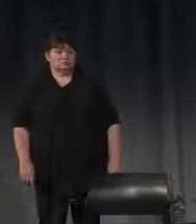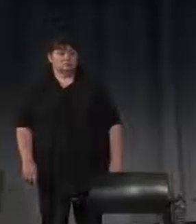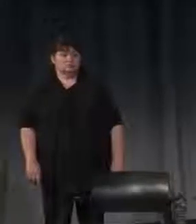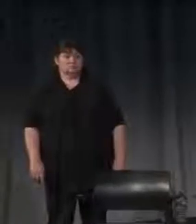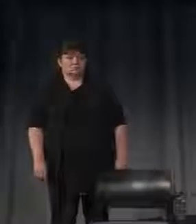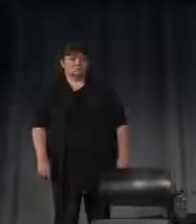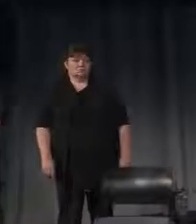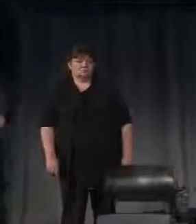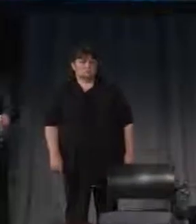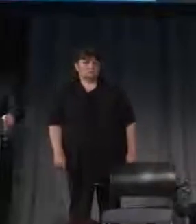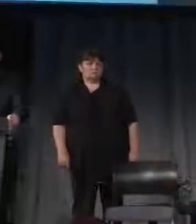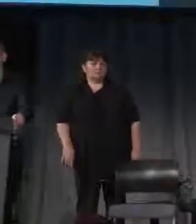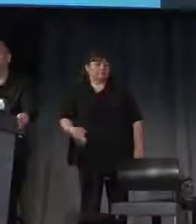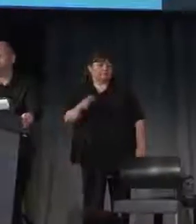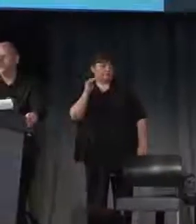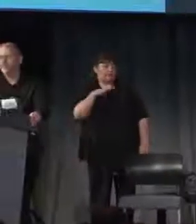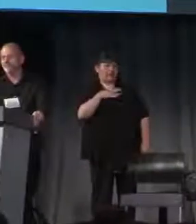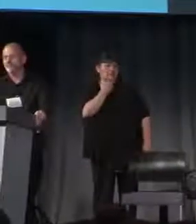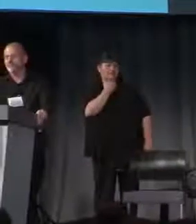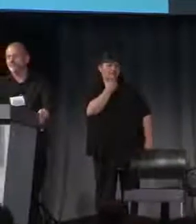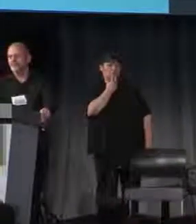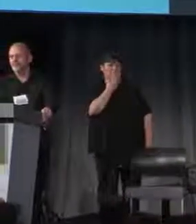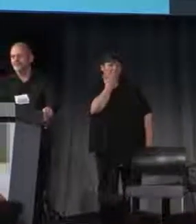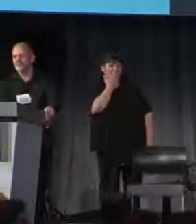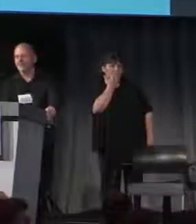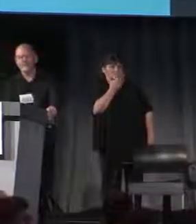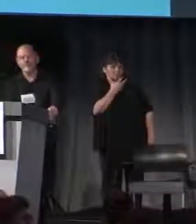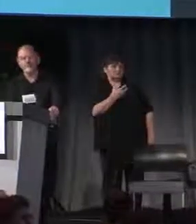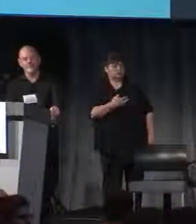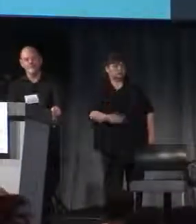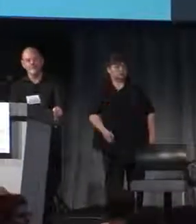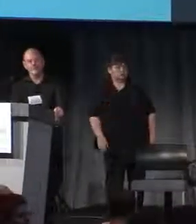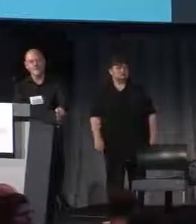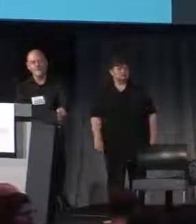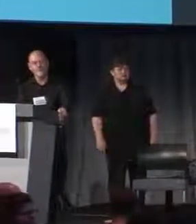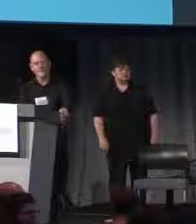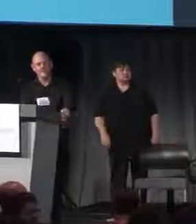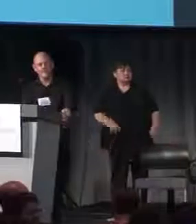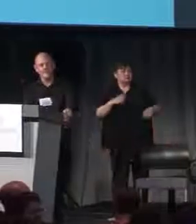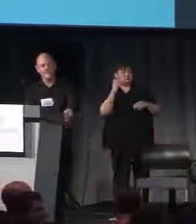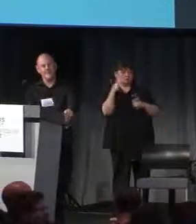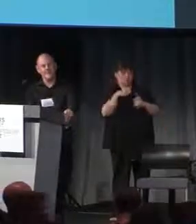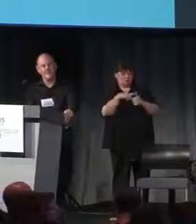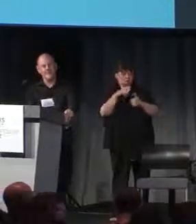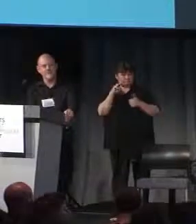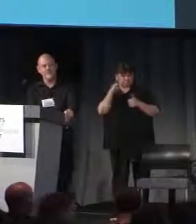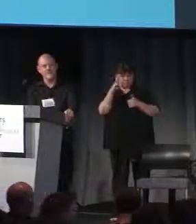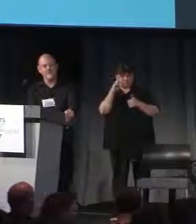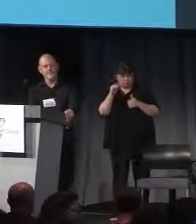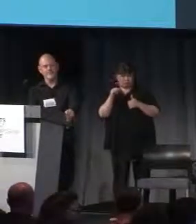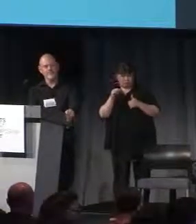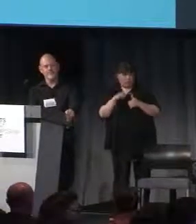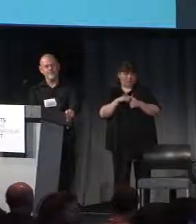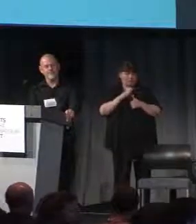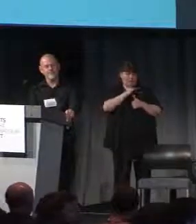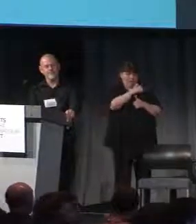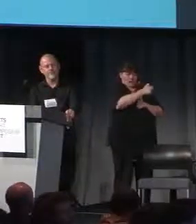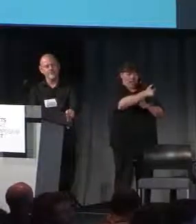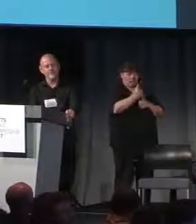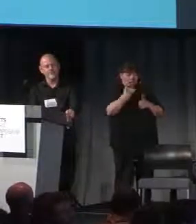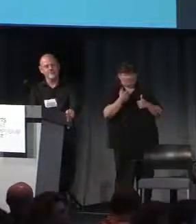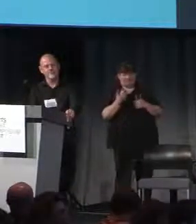Hi, yeah, thank you so much. I had a question first for Mara, and then maybe the rest of the panel might